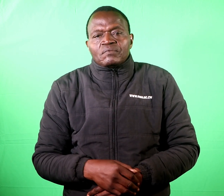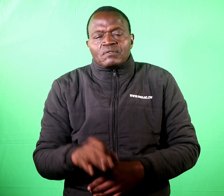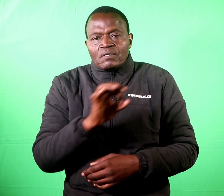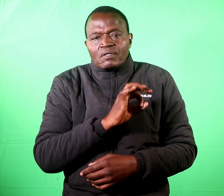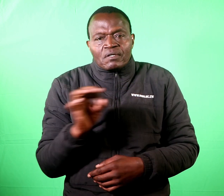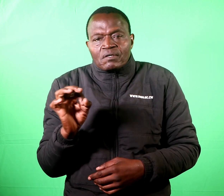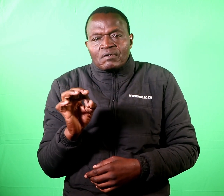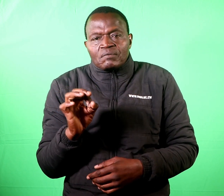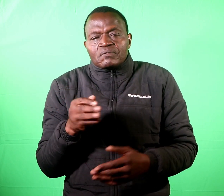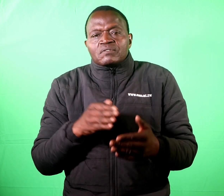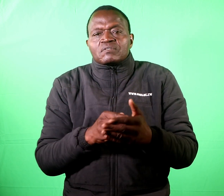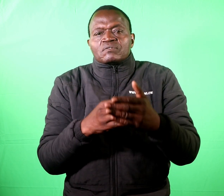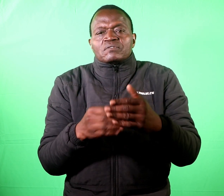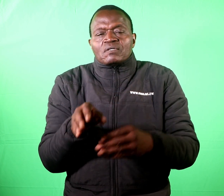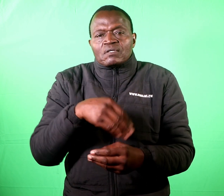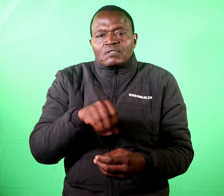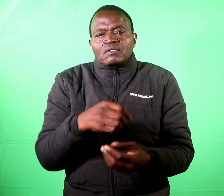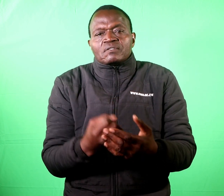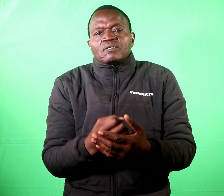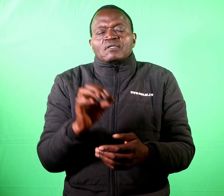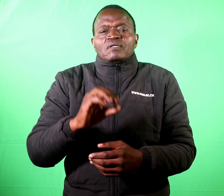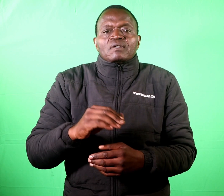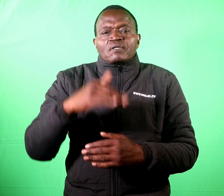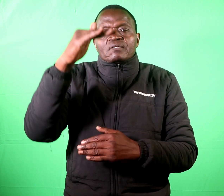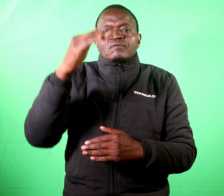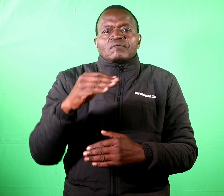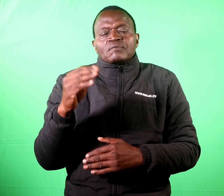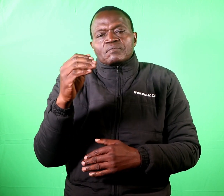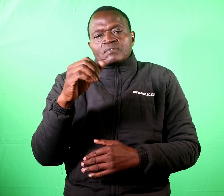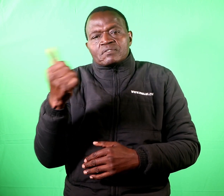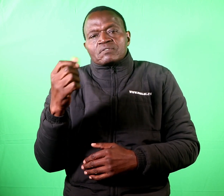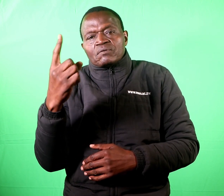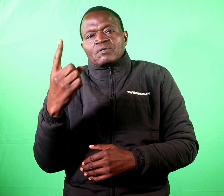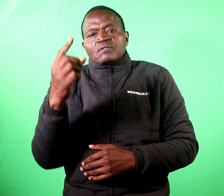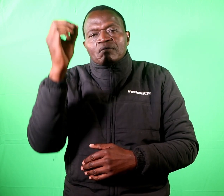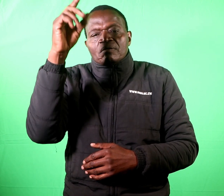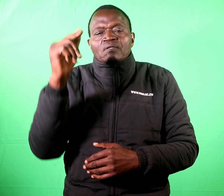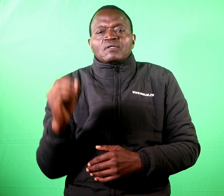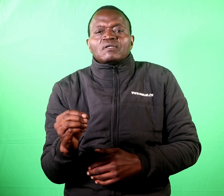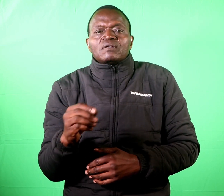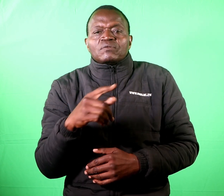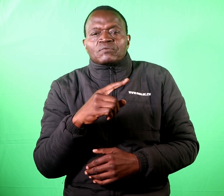Government-led social assistance increased from 61% to 66% in